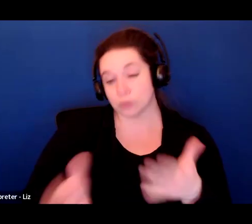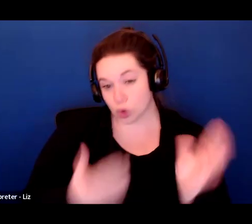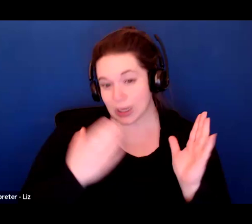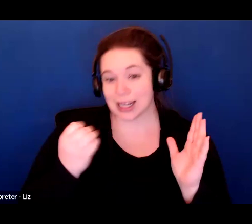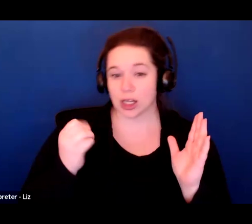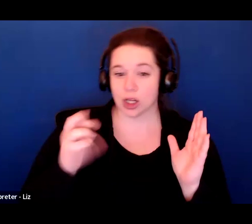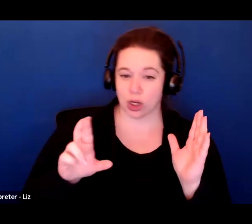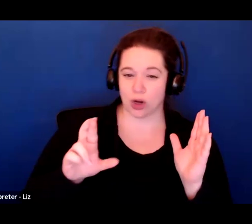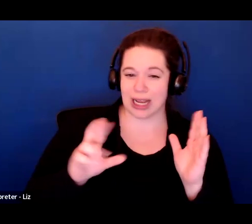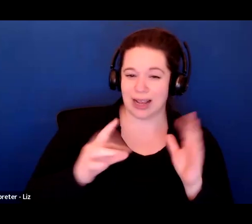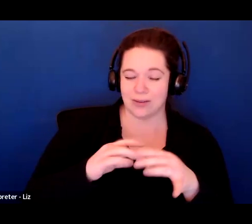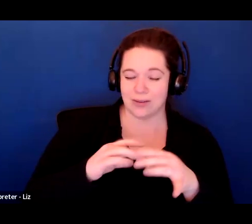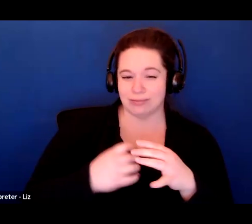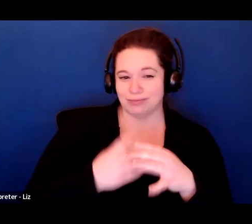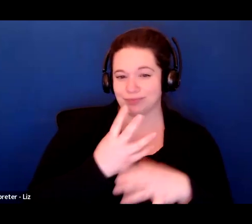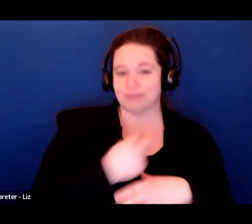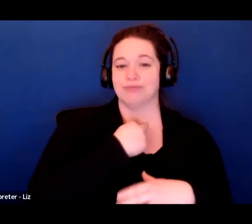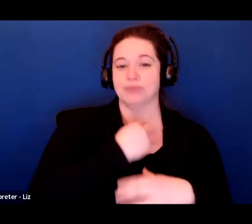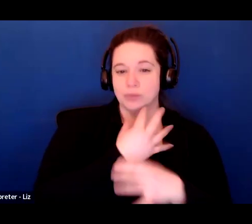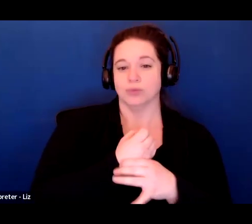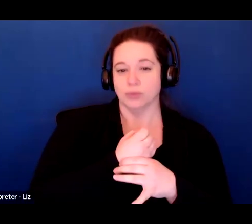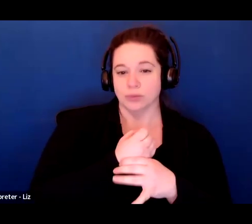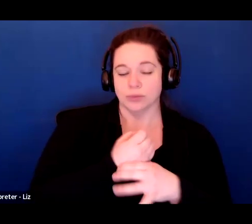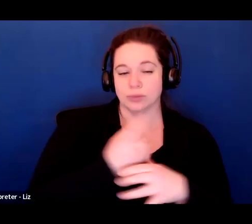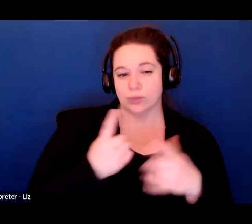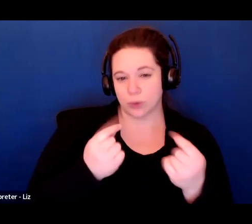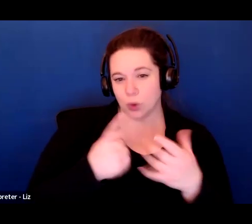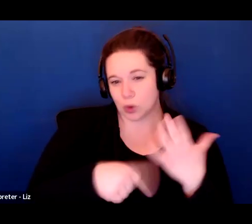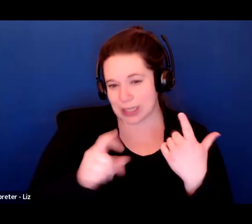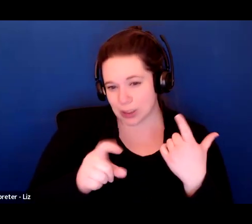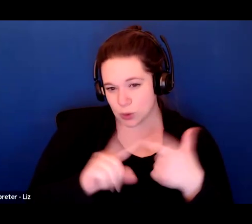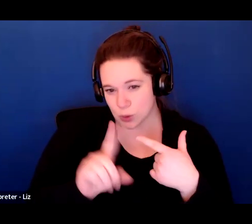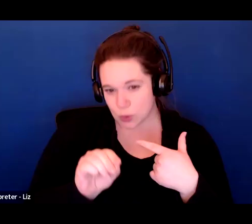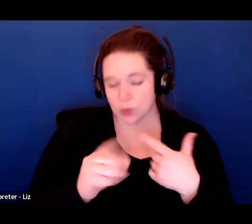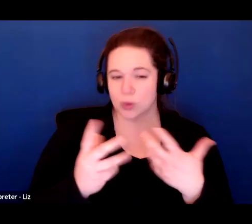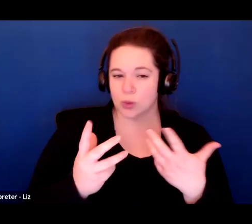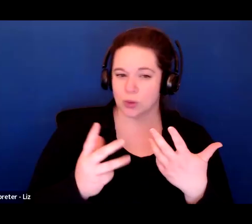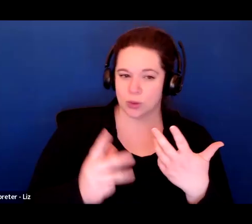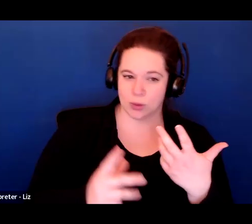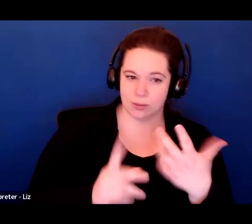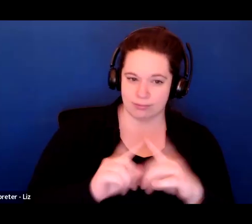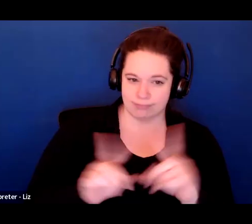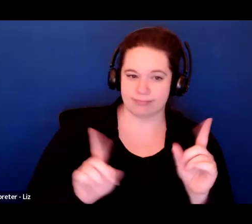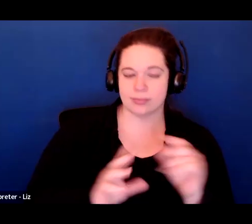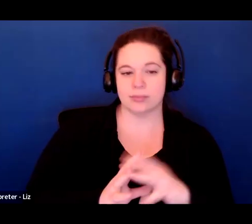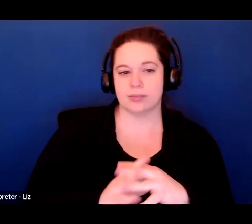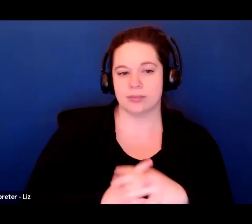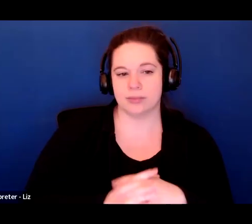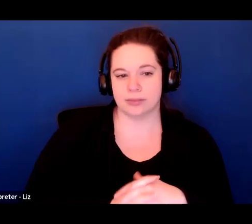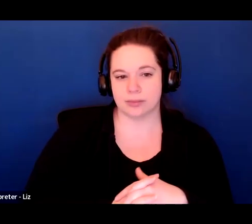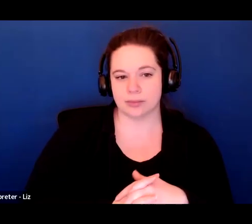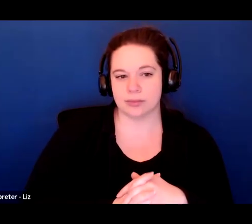room, you have an impaction, they do what they need to do. So, that's not going to do it. But on a continual